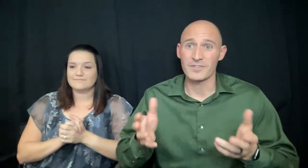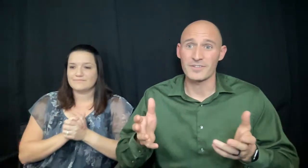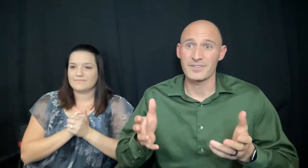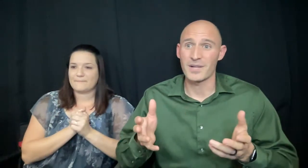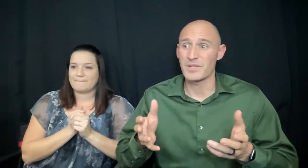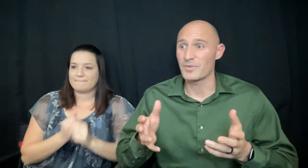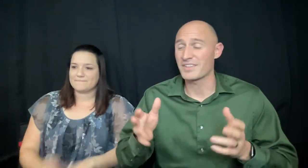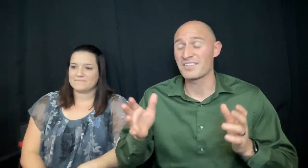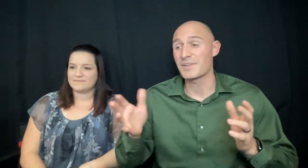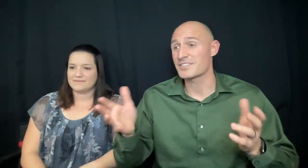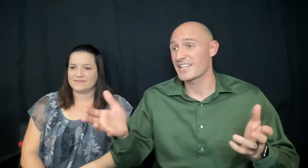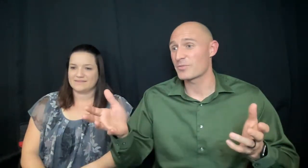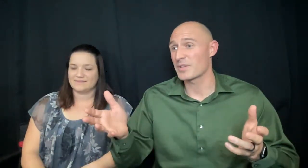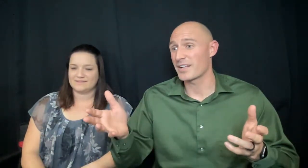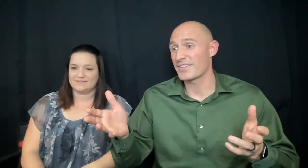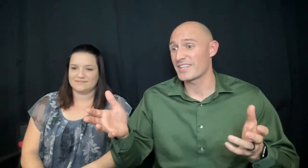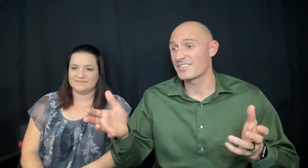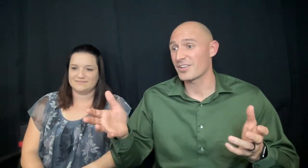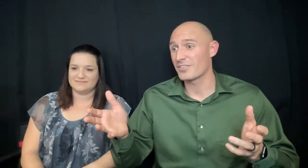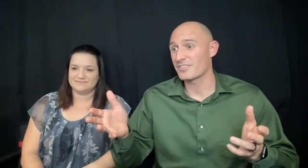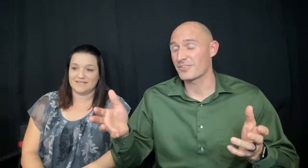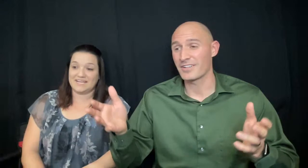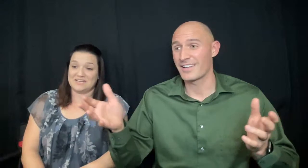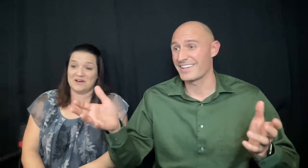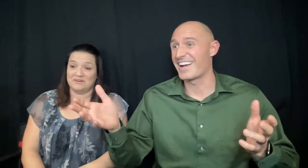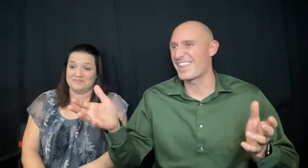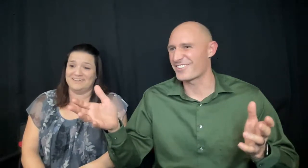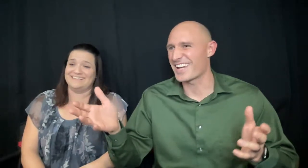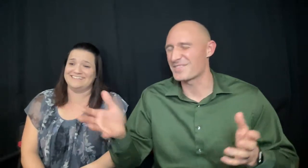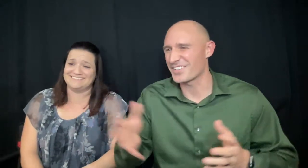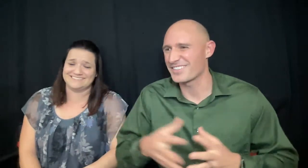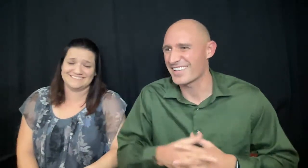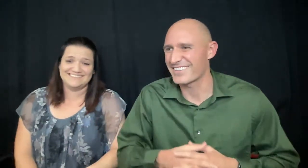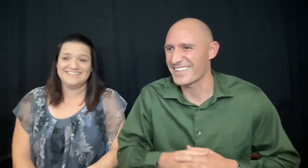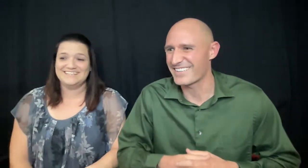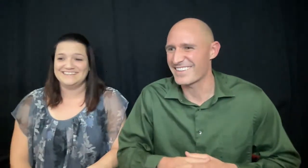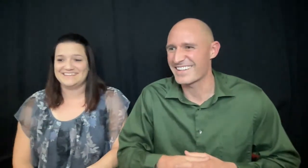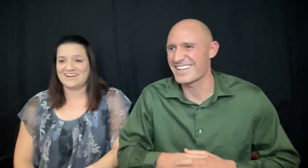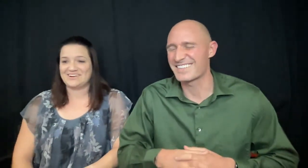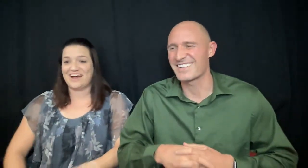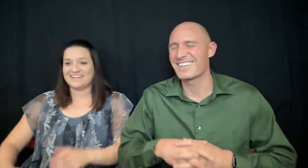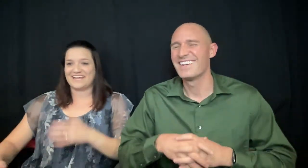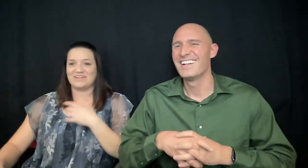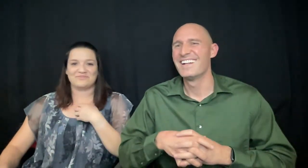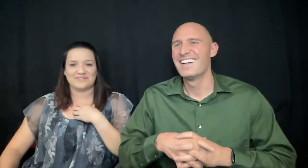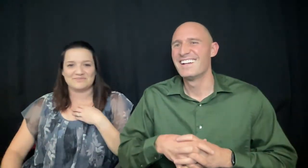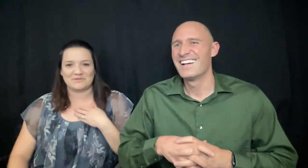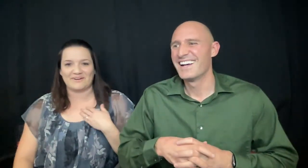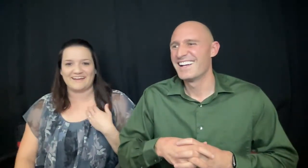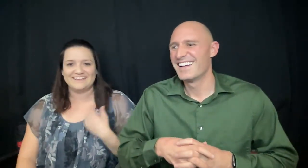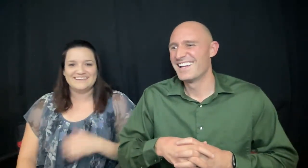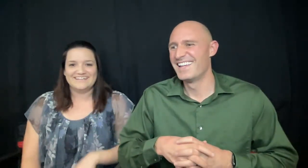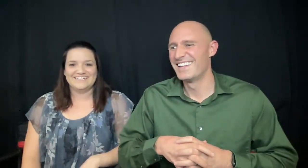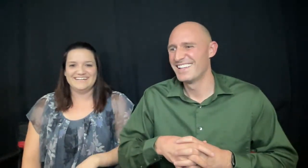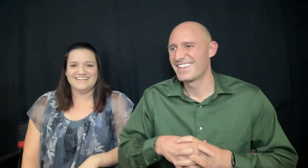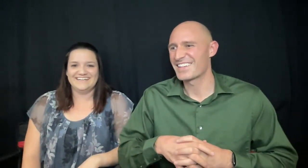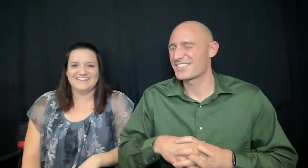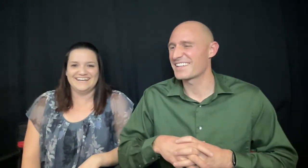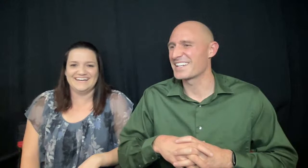for being with us, especially everybody on the East Coast or in other time zones that are later than that it is are not here. In California where we're at. Thanks for staying up